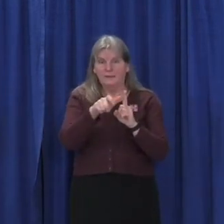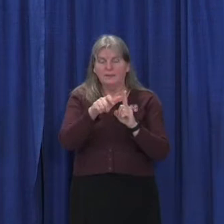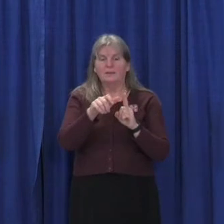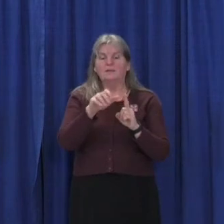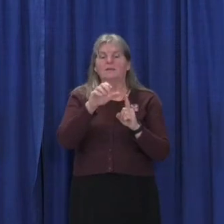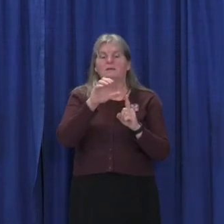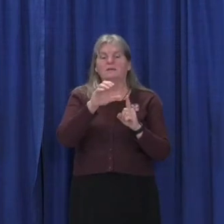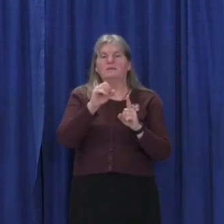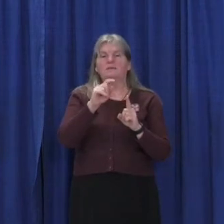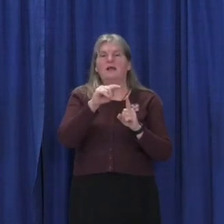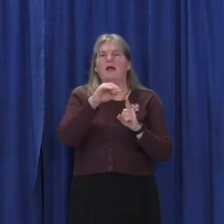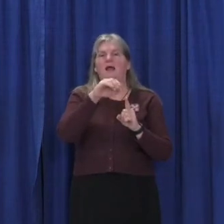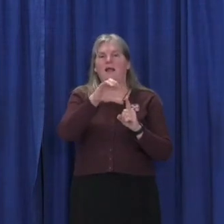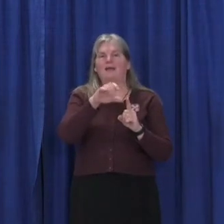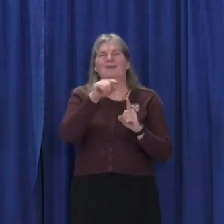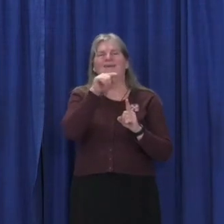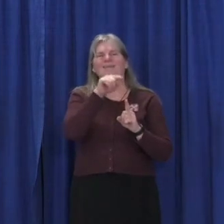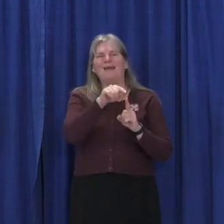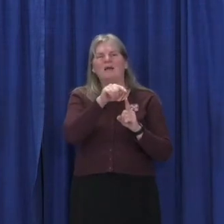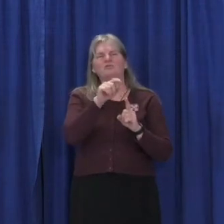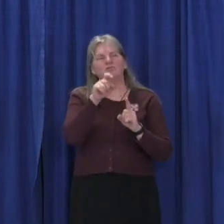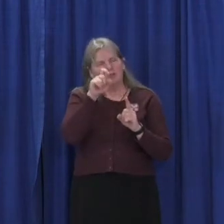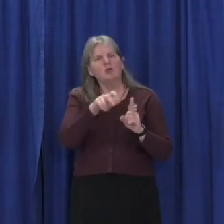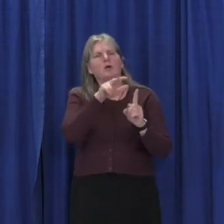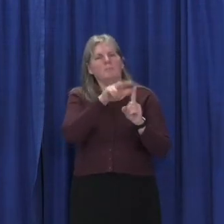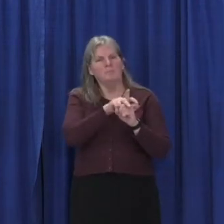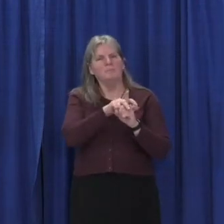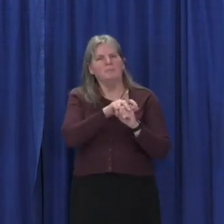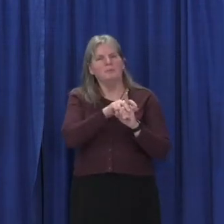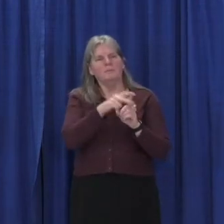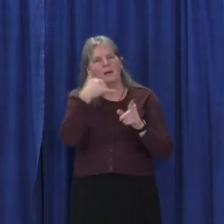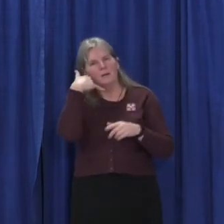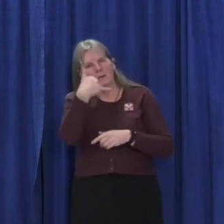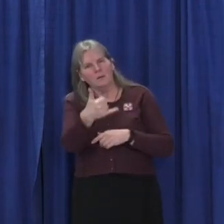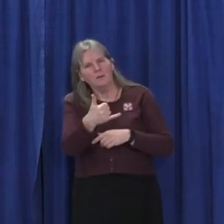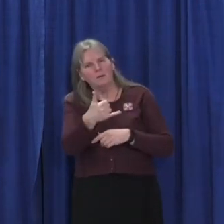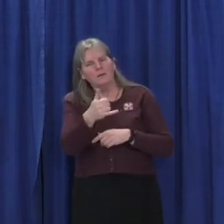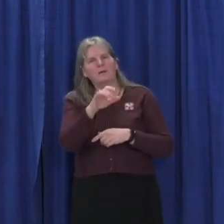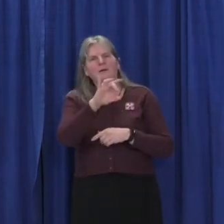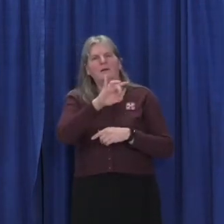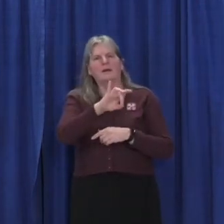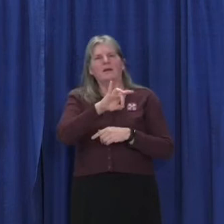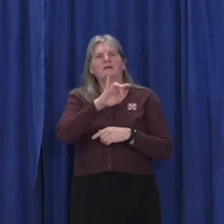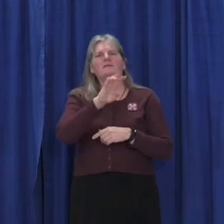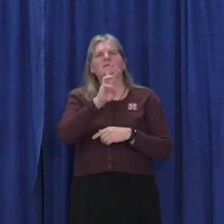CTAC. It's best to book an appointment by calling